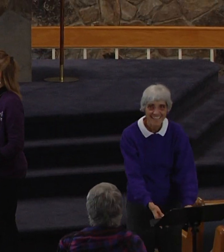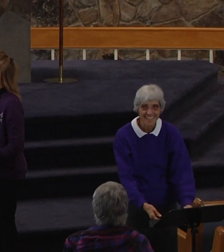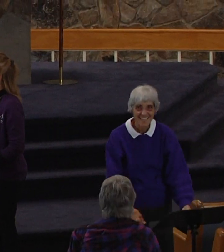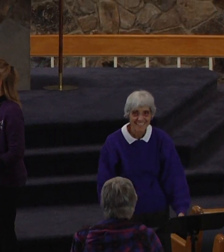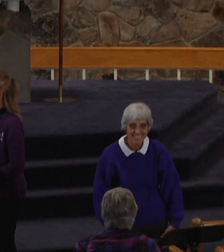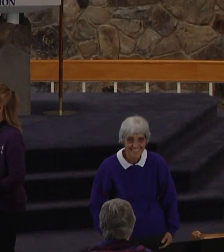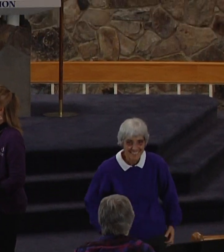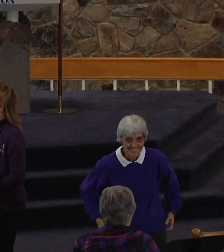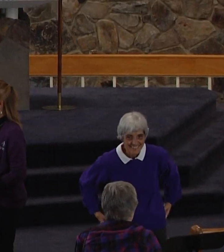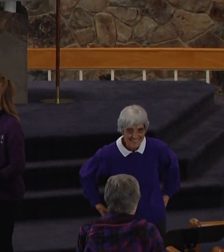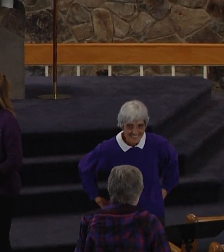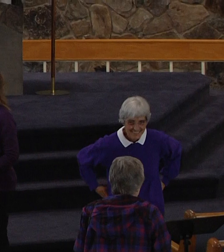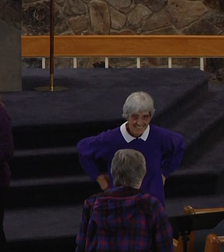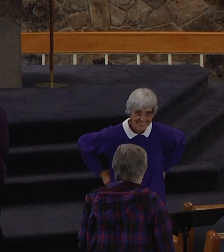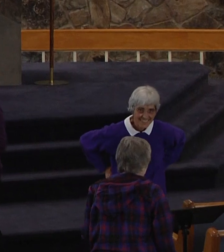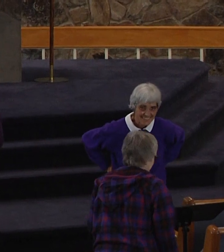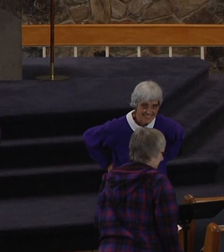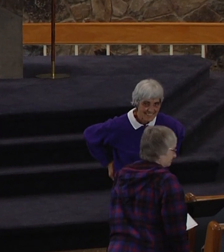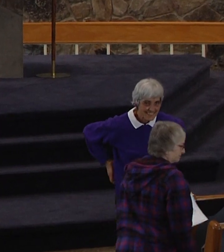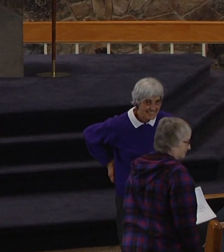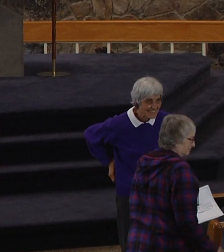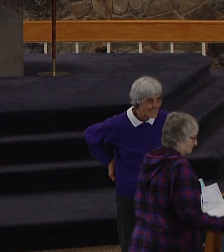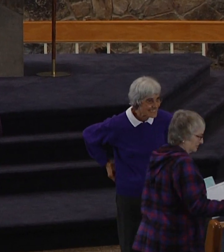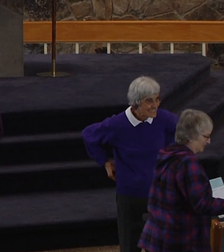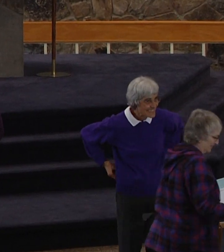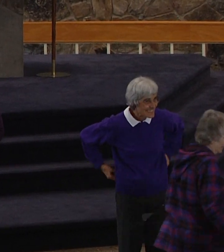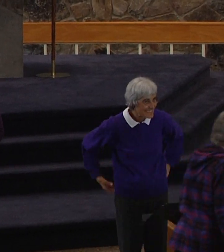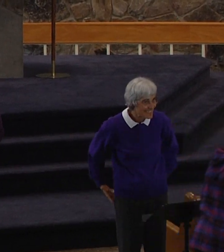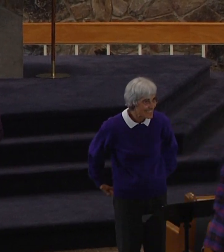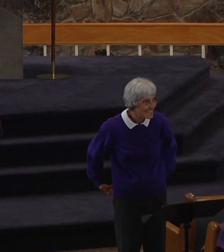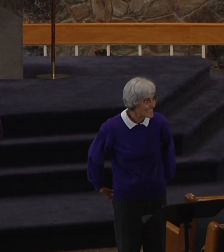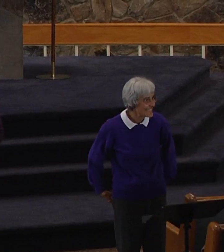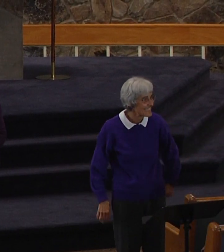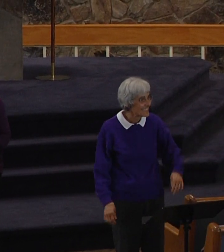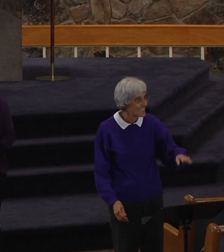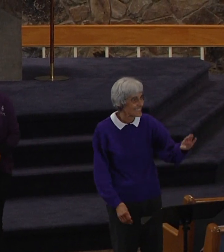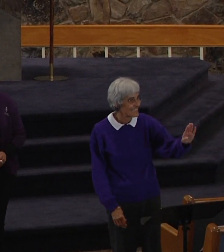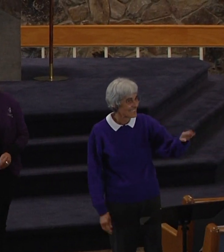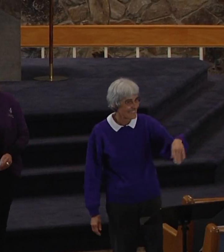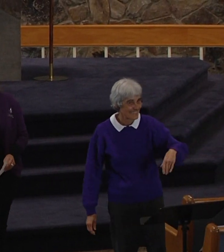It's not on. All right. It's on now. There you go, Wendy.